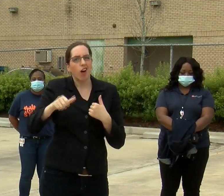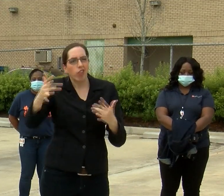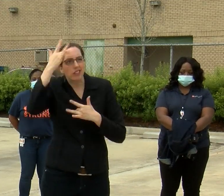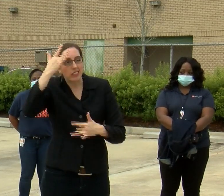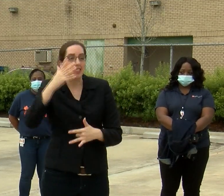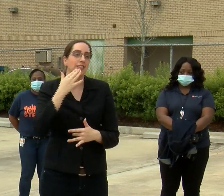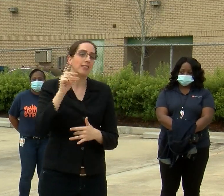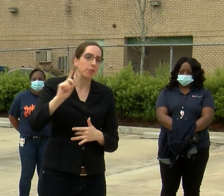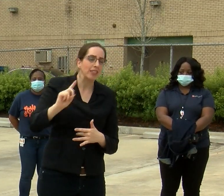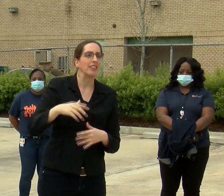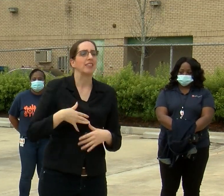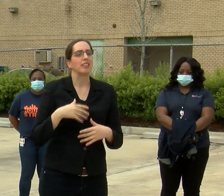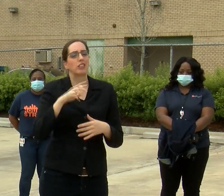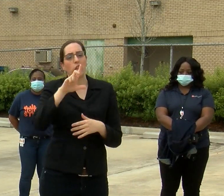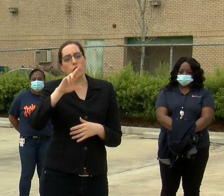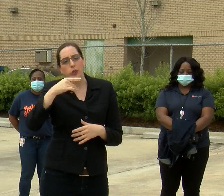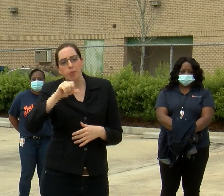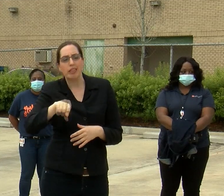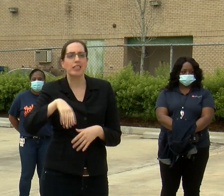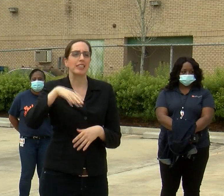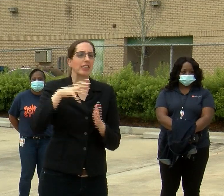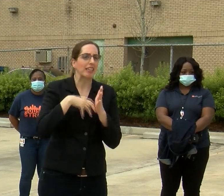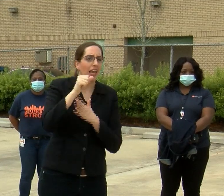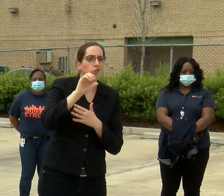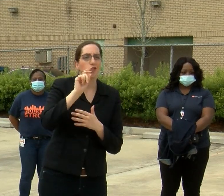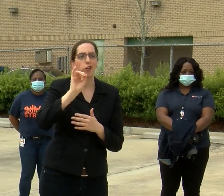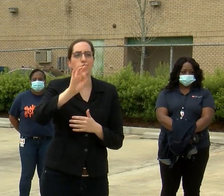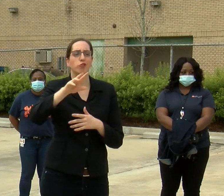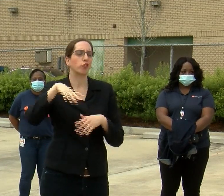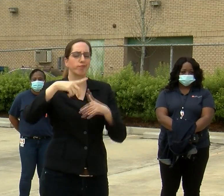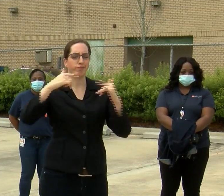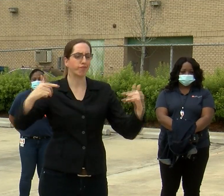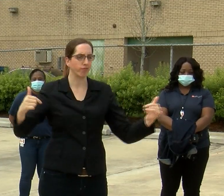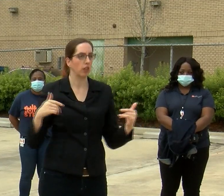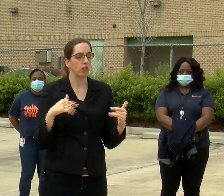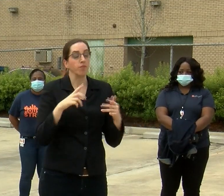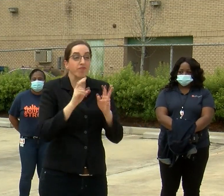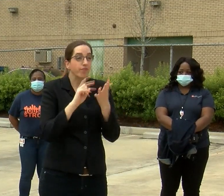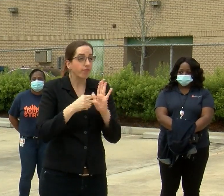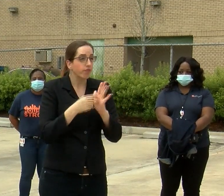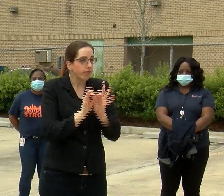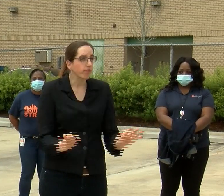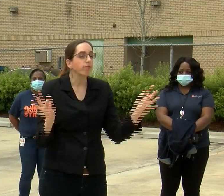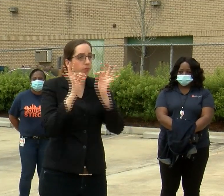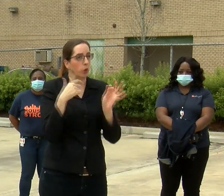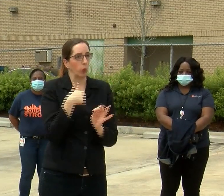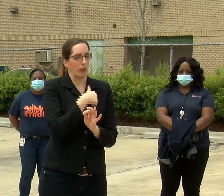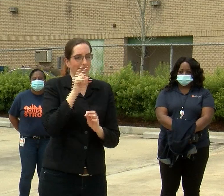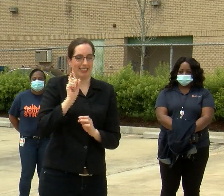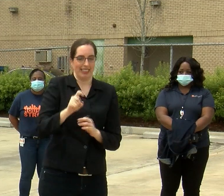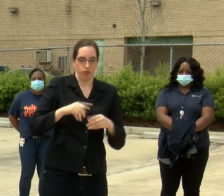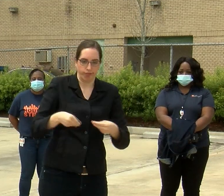like diabetes, obesity, sickle cell, lupus, cancer, and other conditions. And so it is very important for us to really